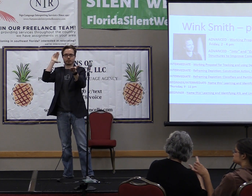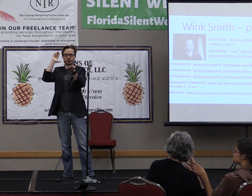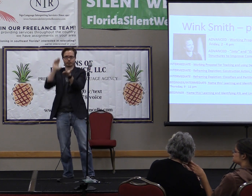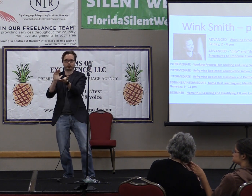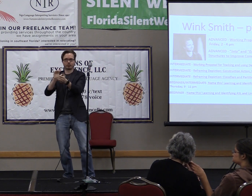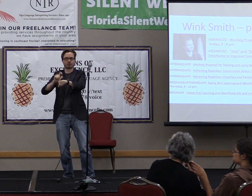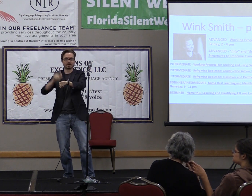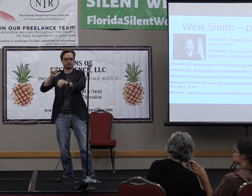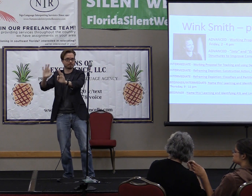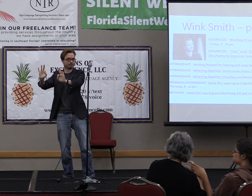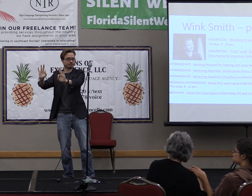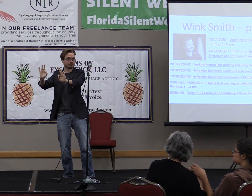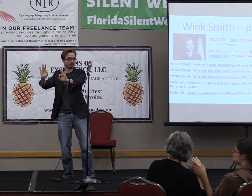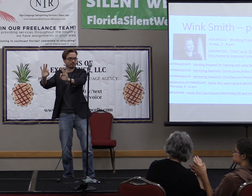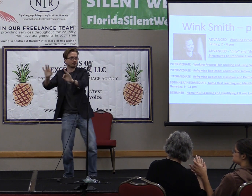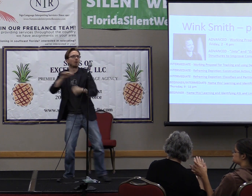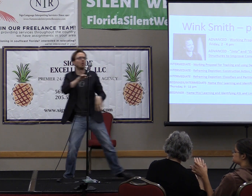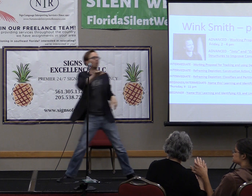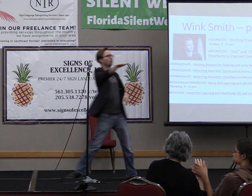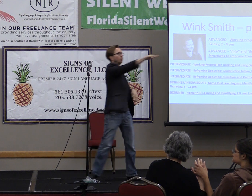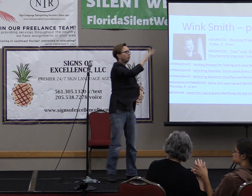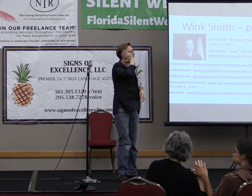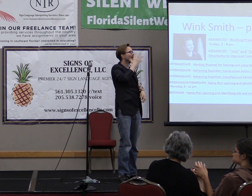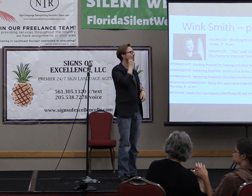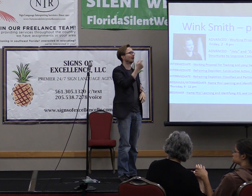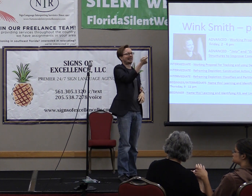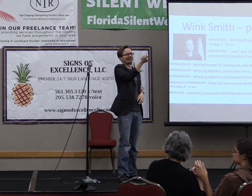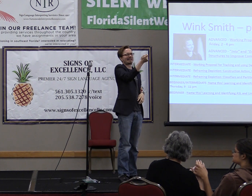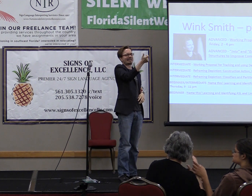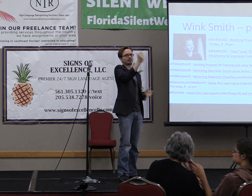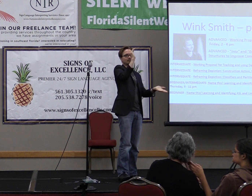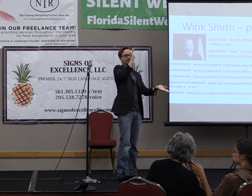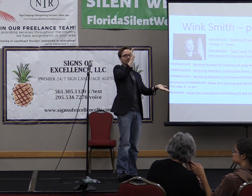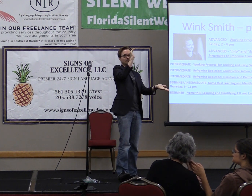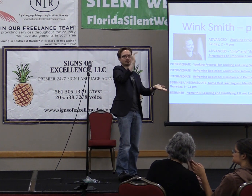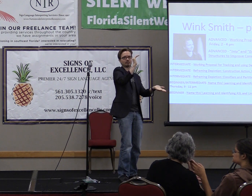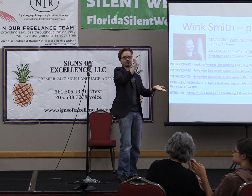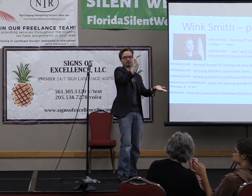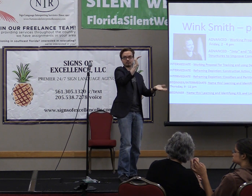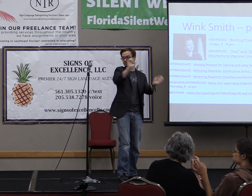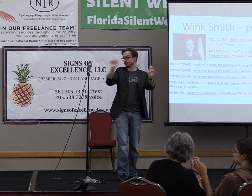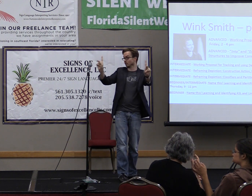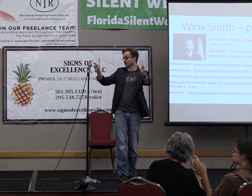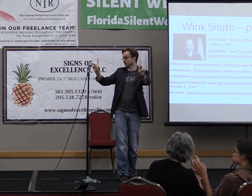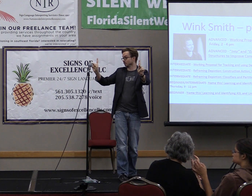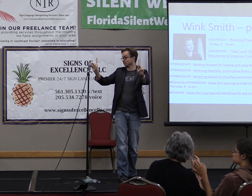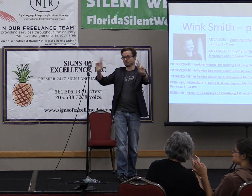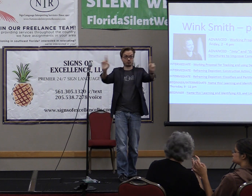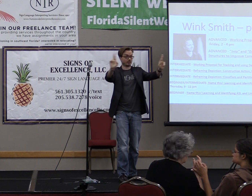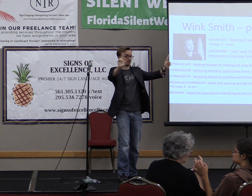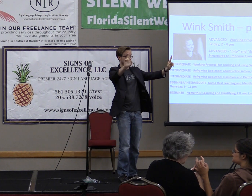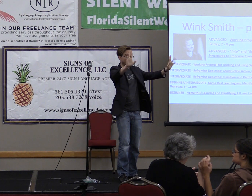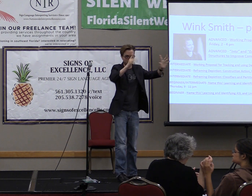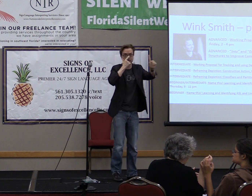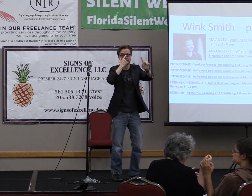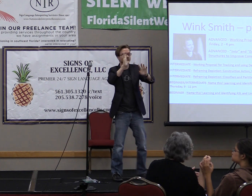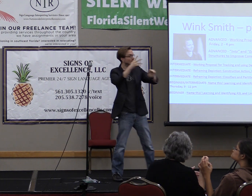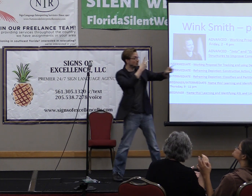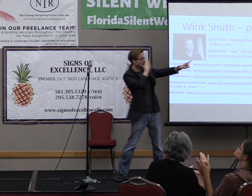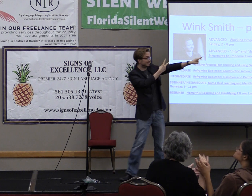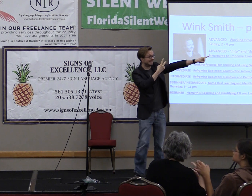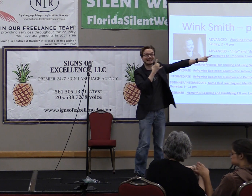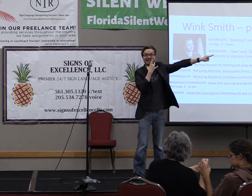You will experience time slowing down, and you over there will experience a little bit. All right, ready?